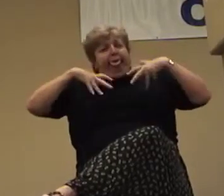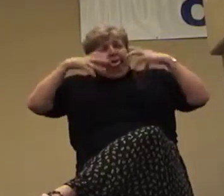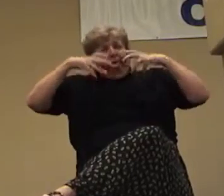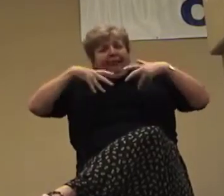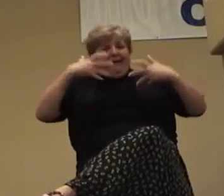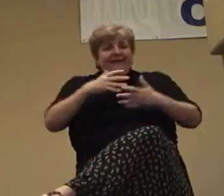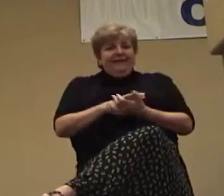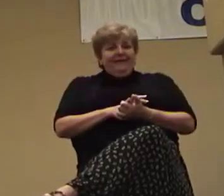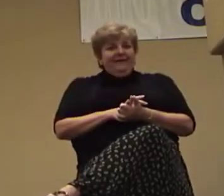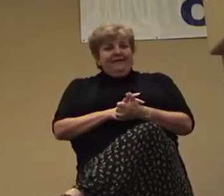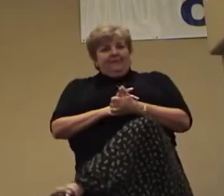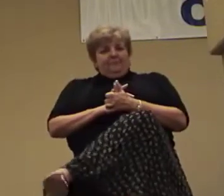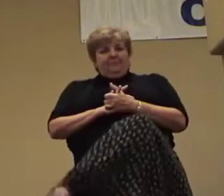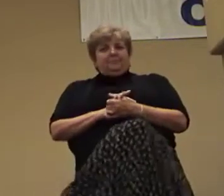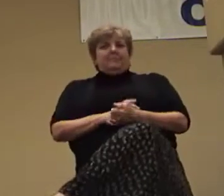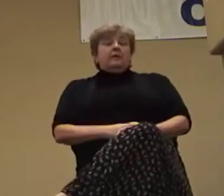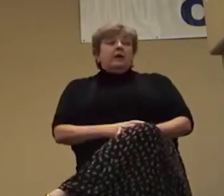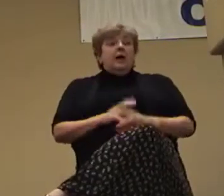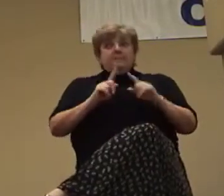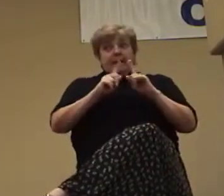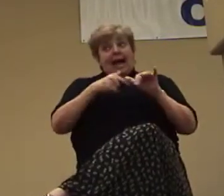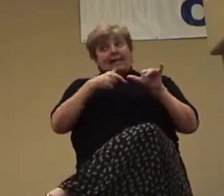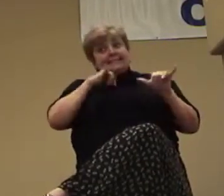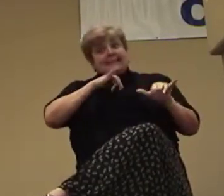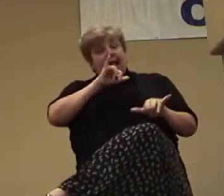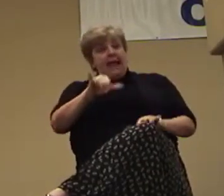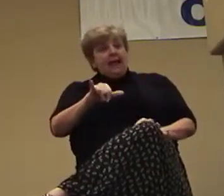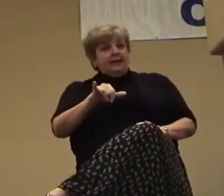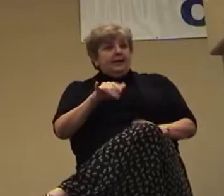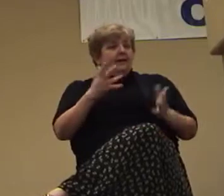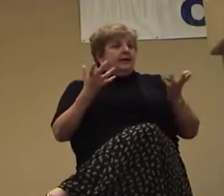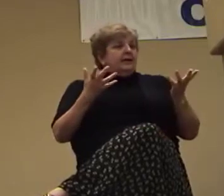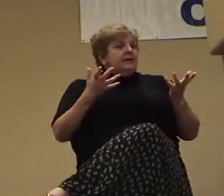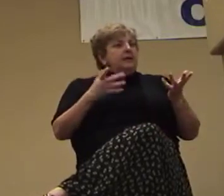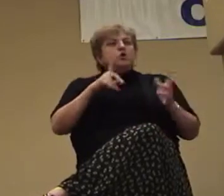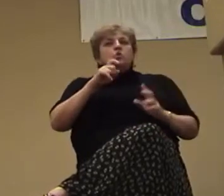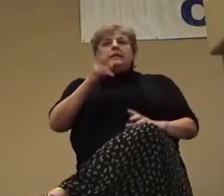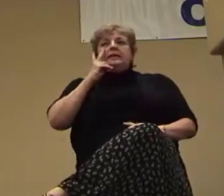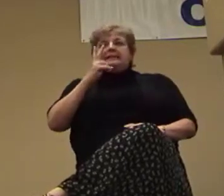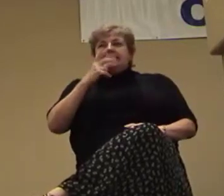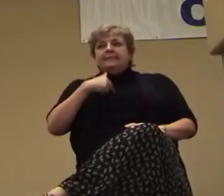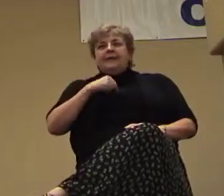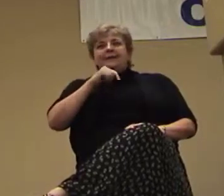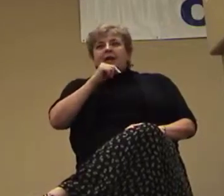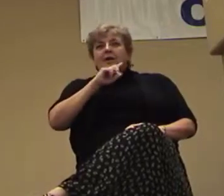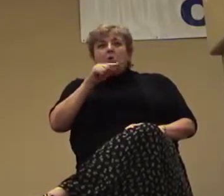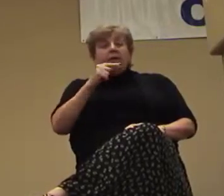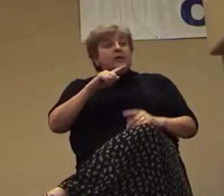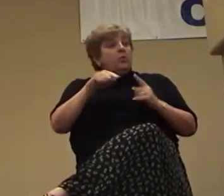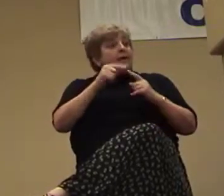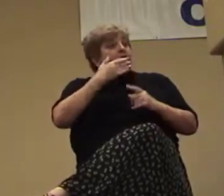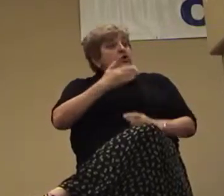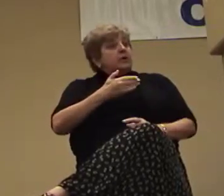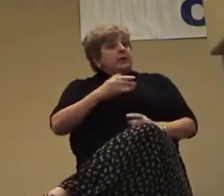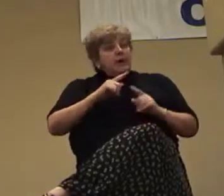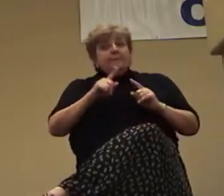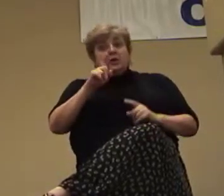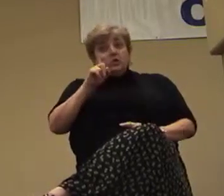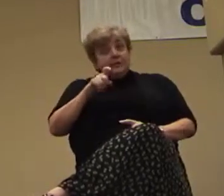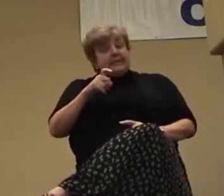But I say, you need to see me not just when I'm taking a cake, but you need to see me when I'm hanging on with everything I